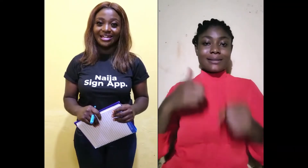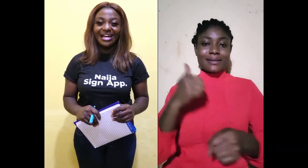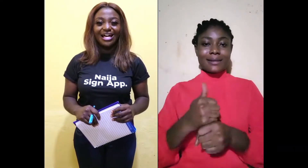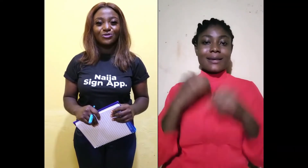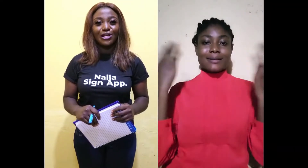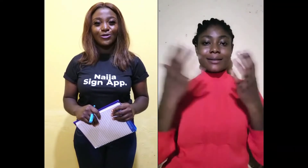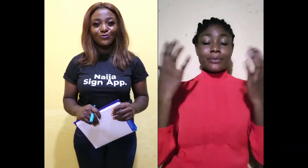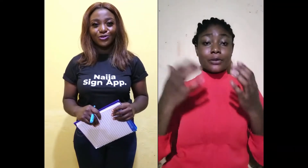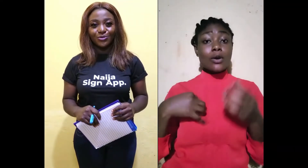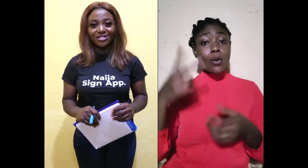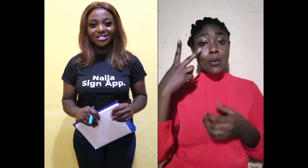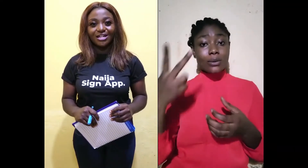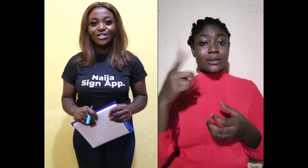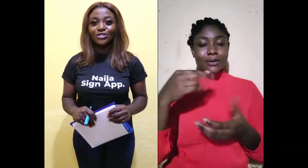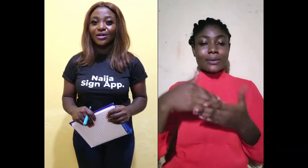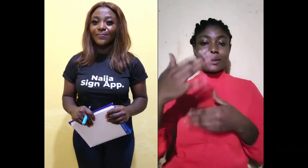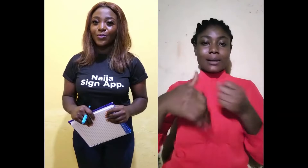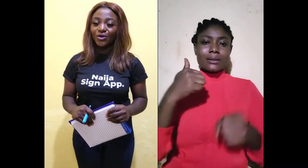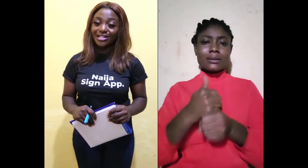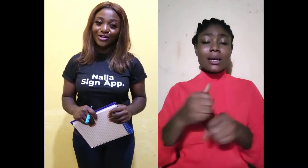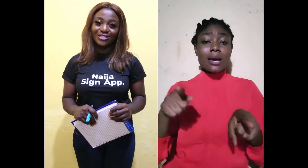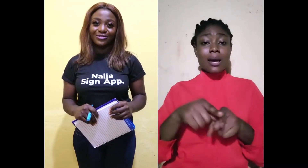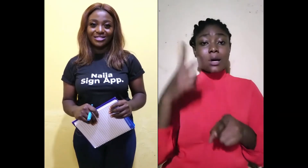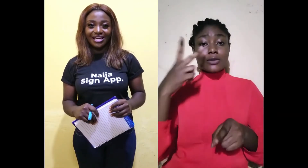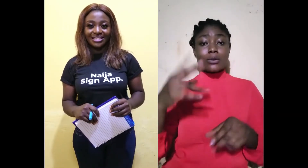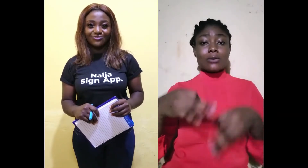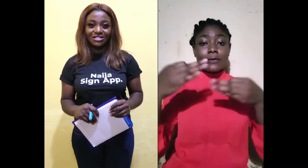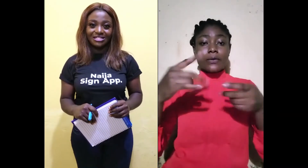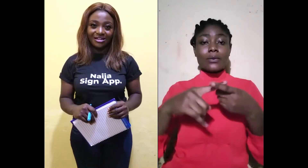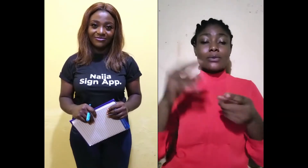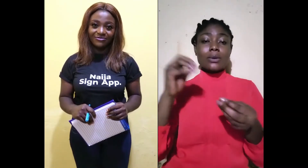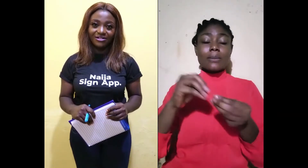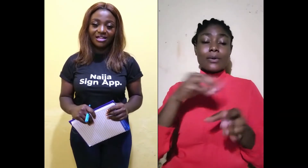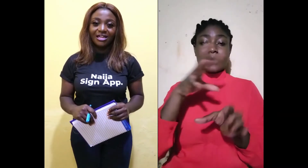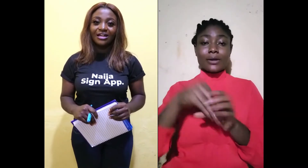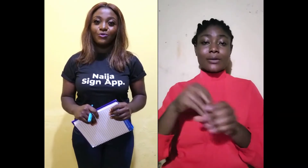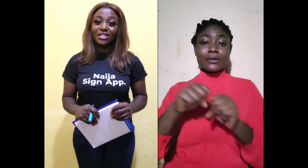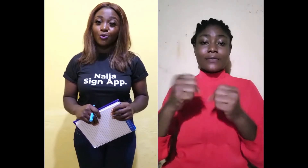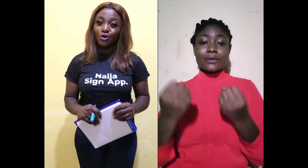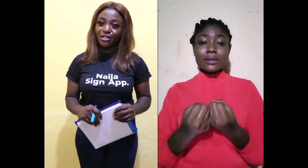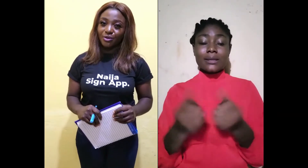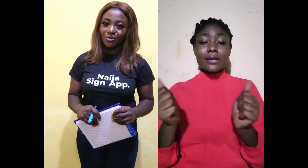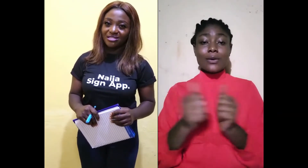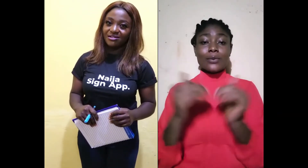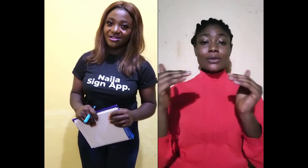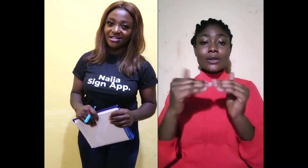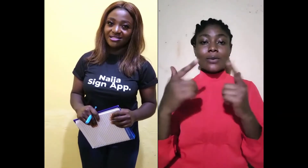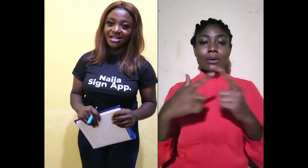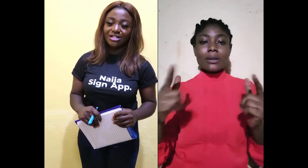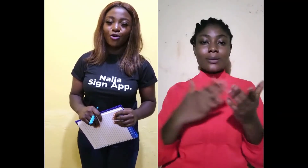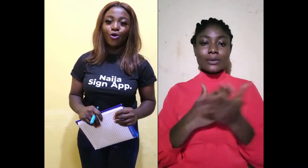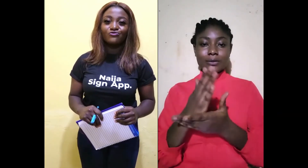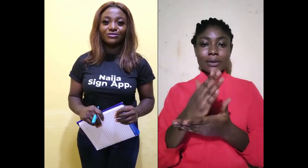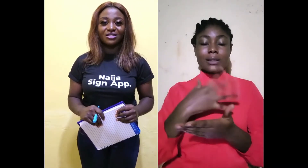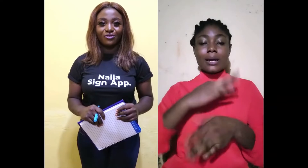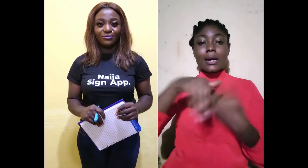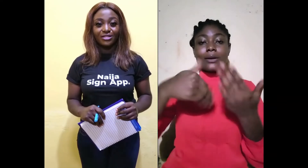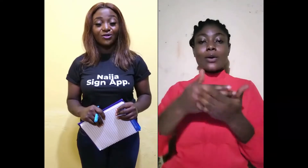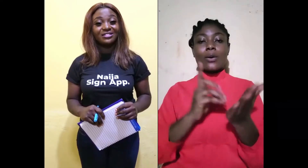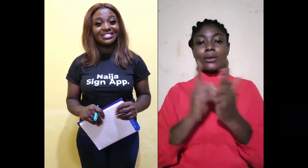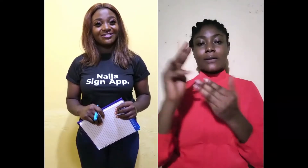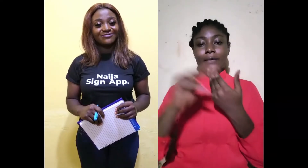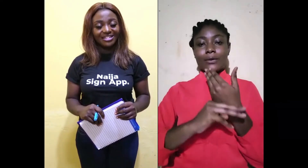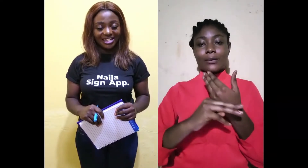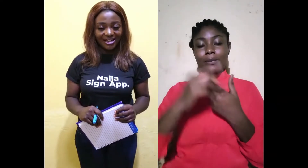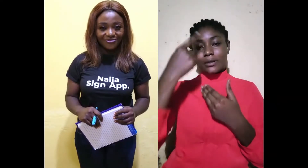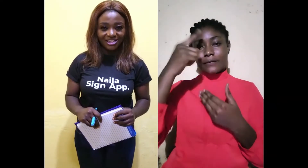year. As we look forward to a more inclusive society for the deaf, with equal linguistic rights and an all-round development